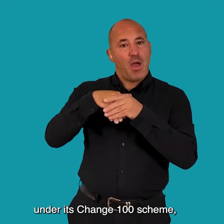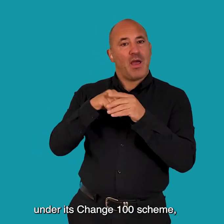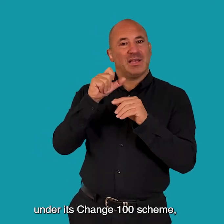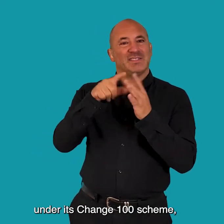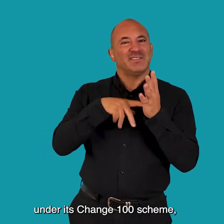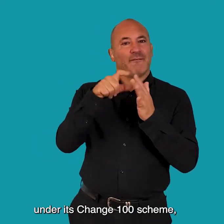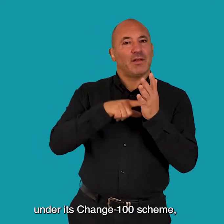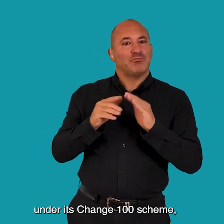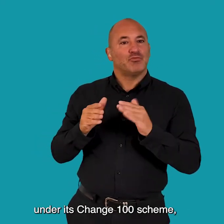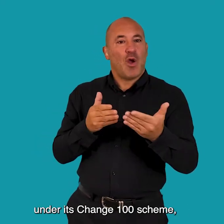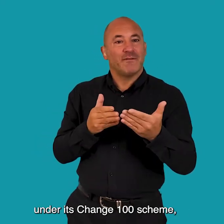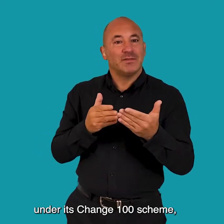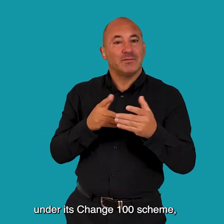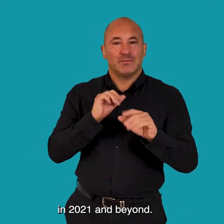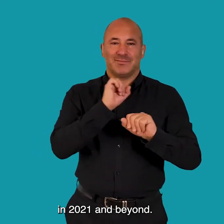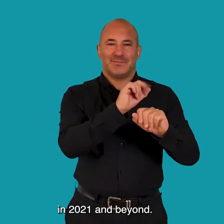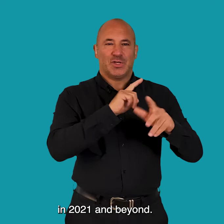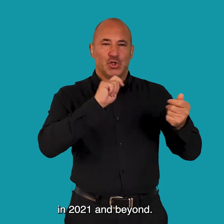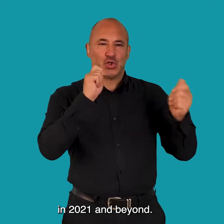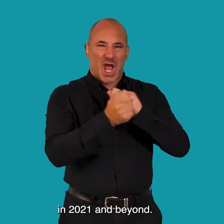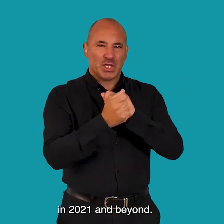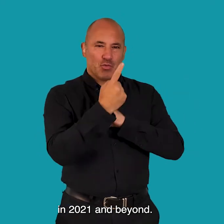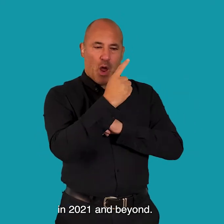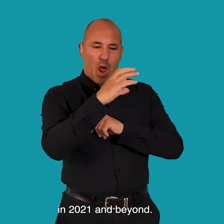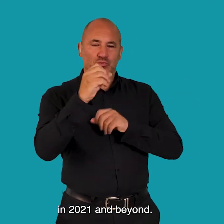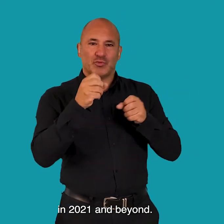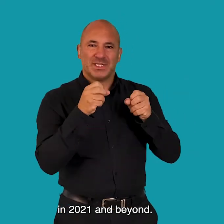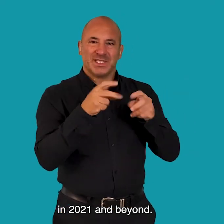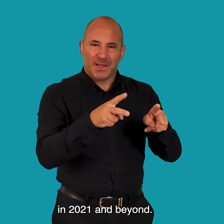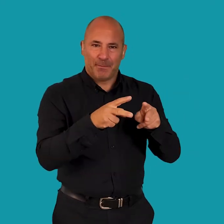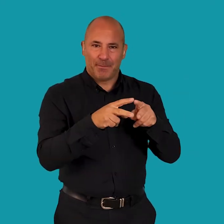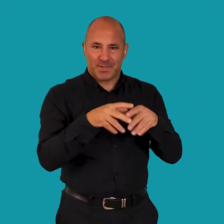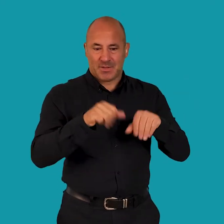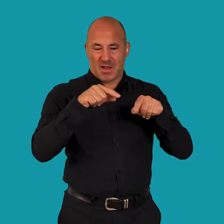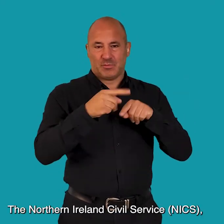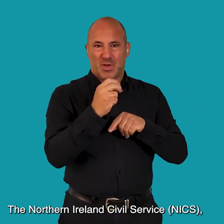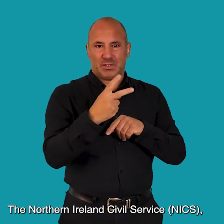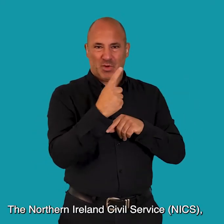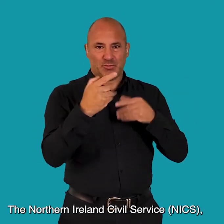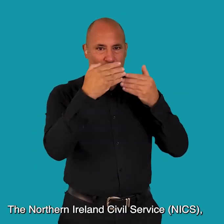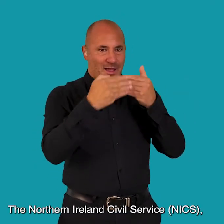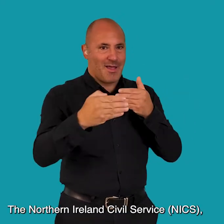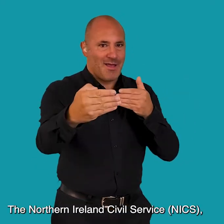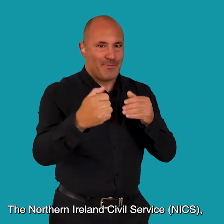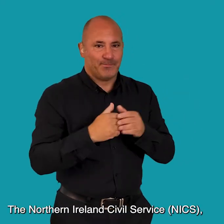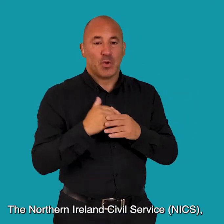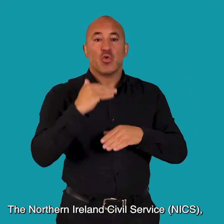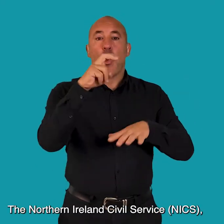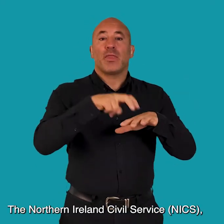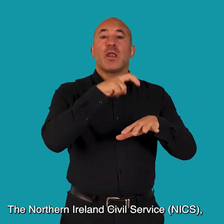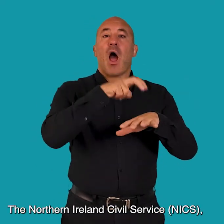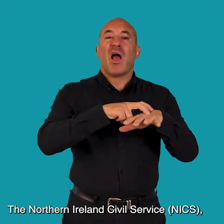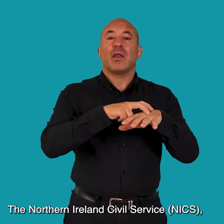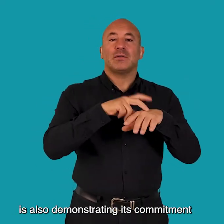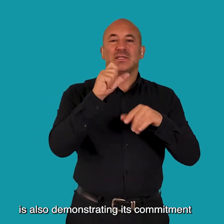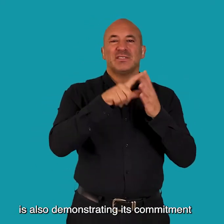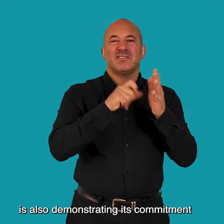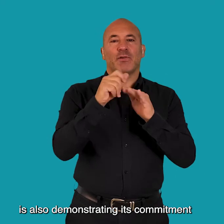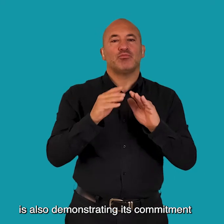Change 100 scheme in 2021 and beyond. The Northern Ireland Civil Service, NICS, is also